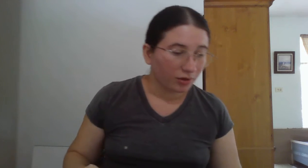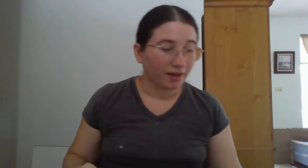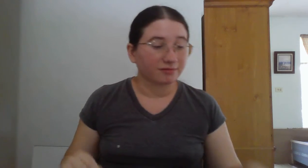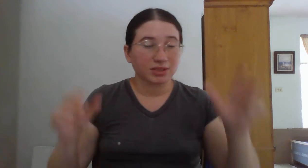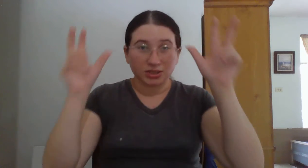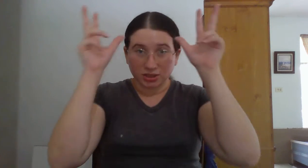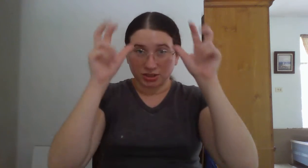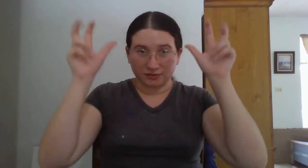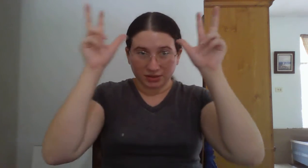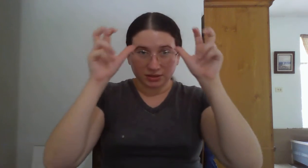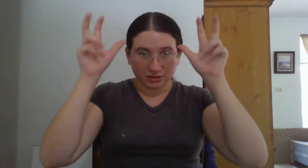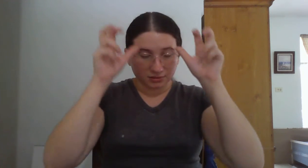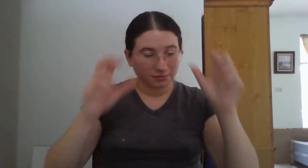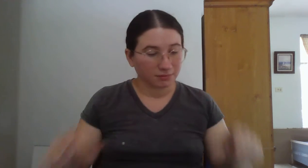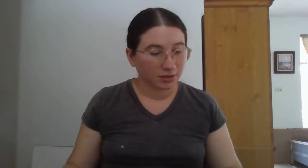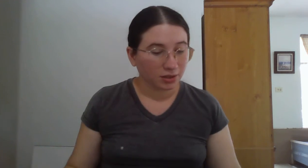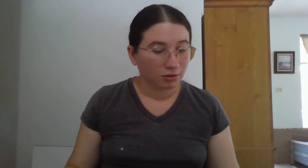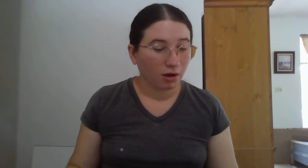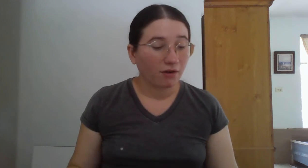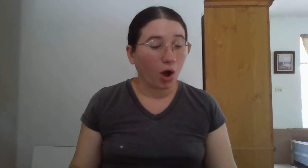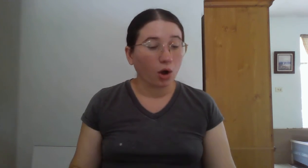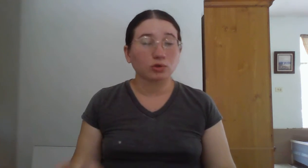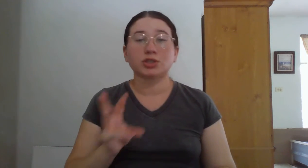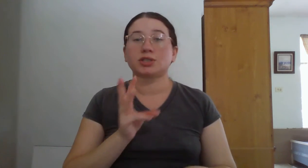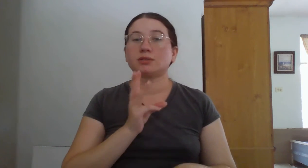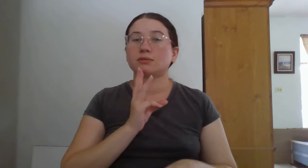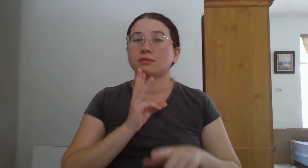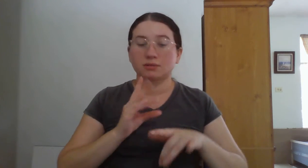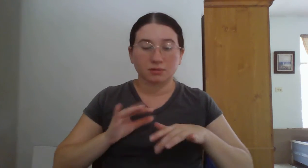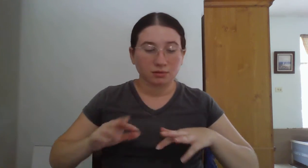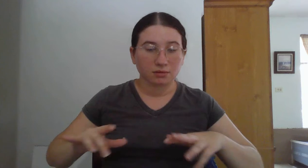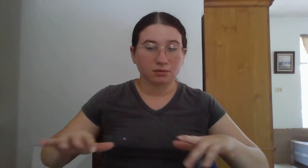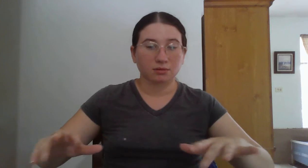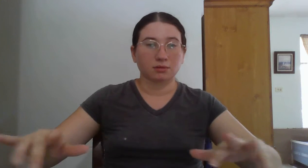You have mischievous. You have ocean.